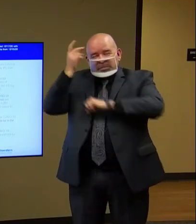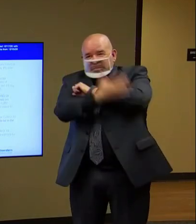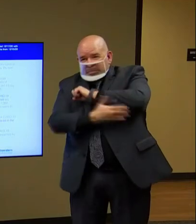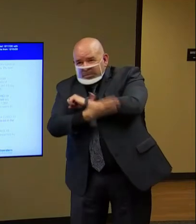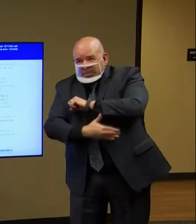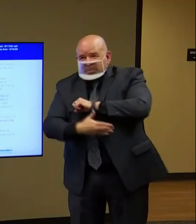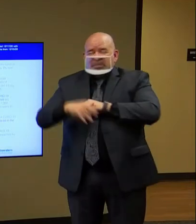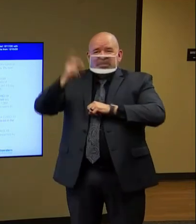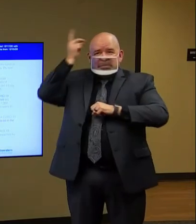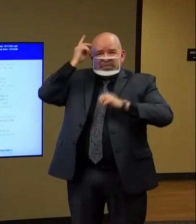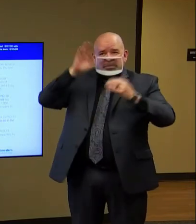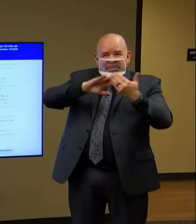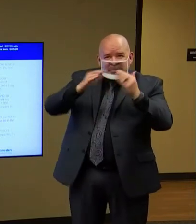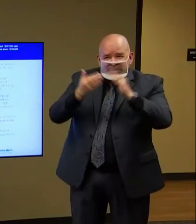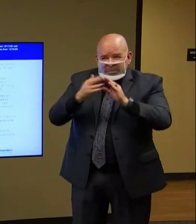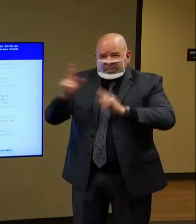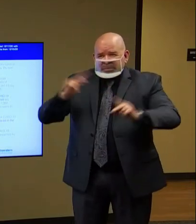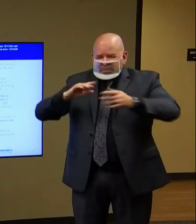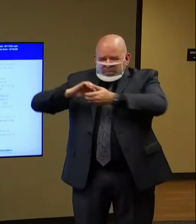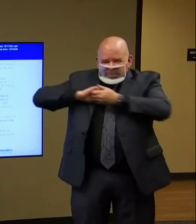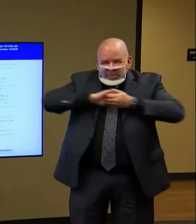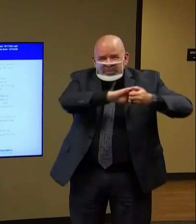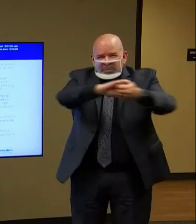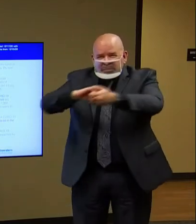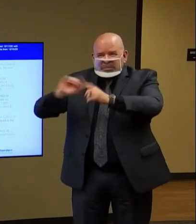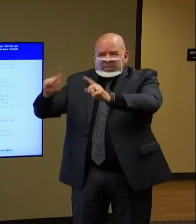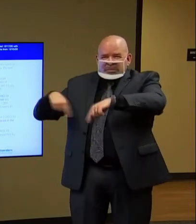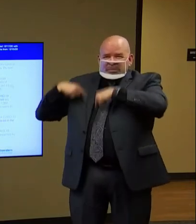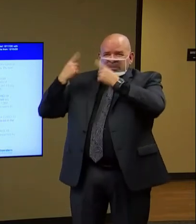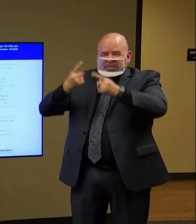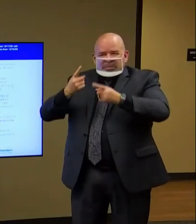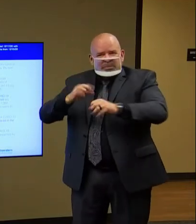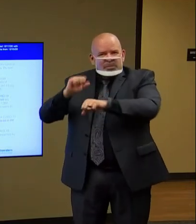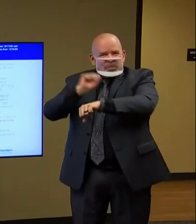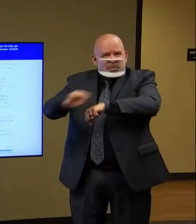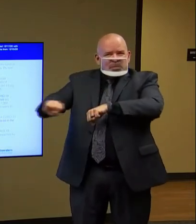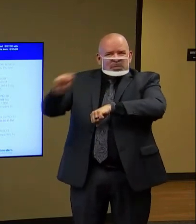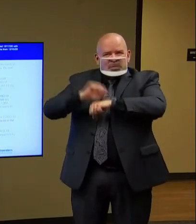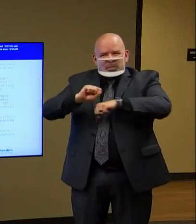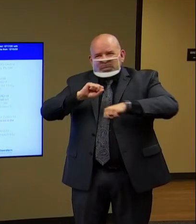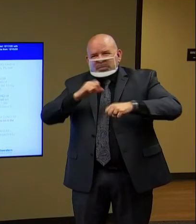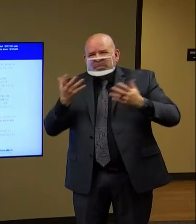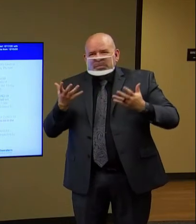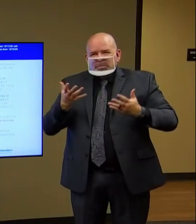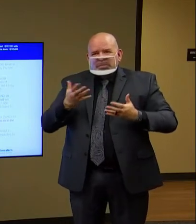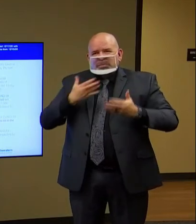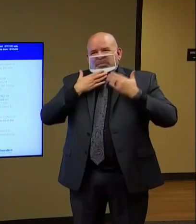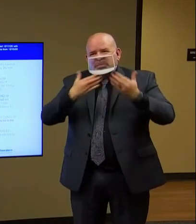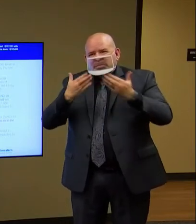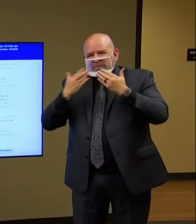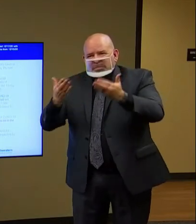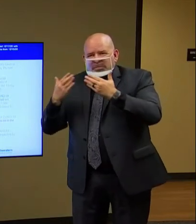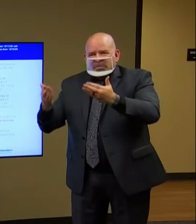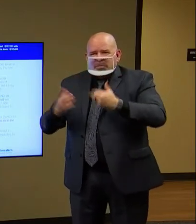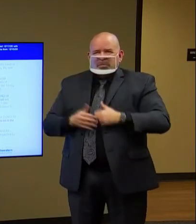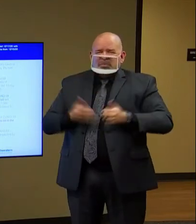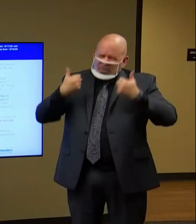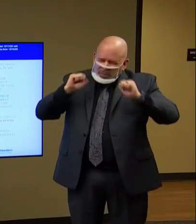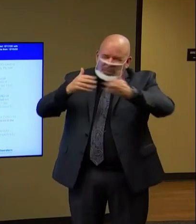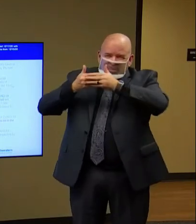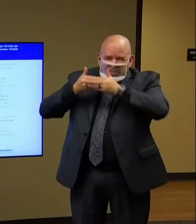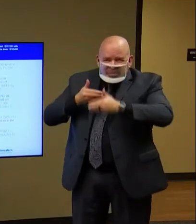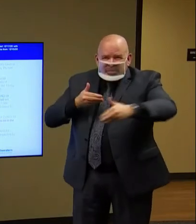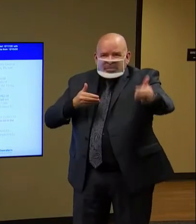safe. Let's all do everything we can to do our part, our patriotic duty to help keep